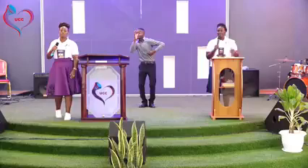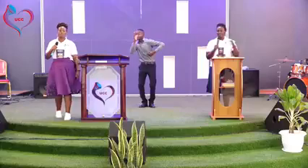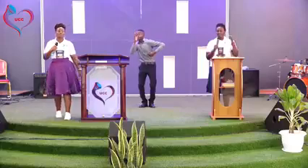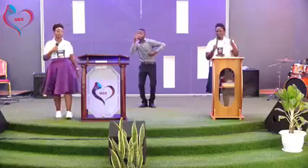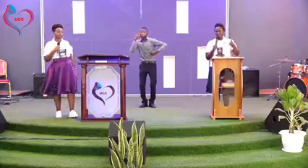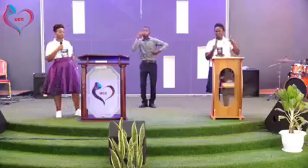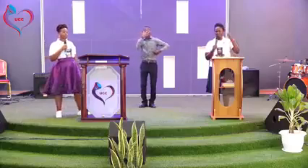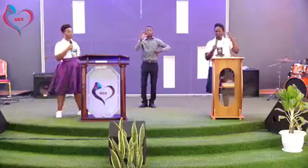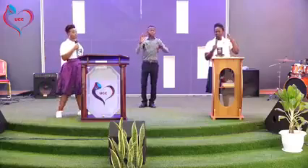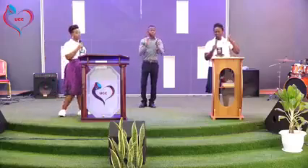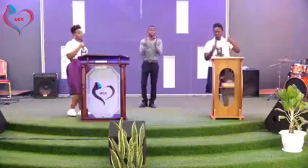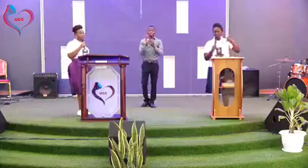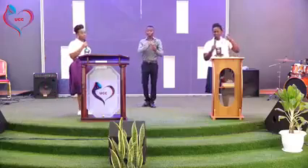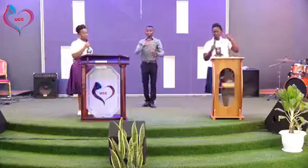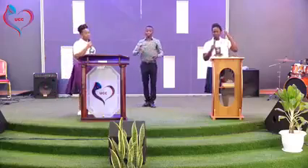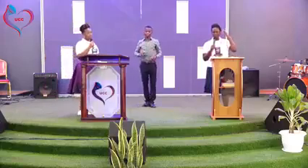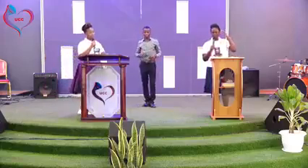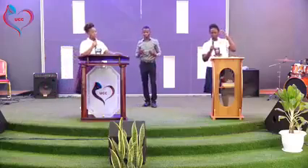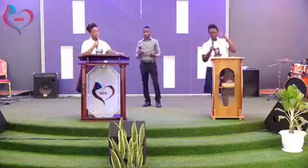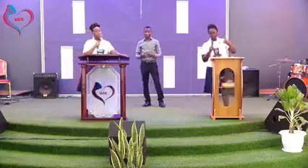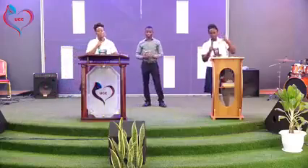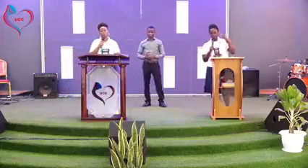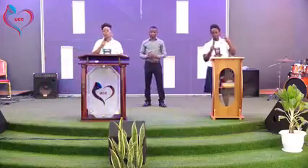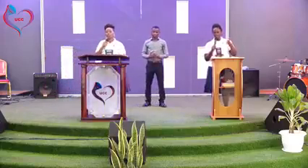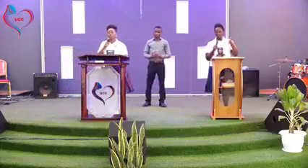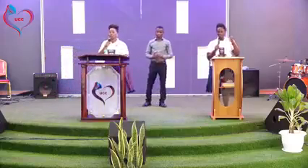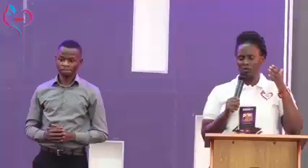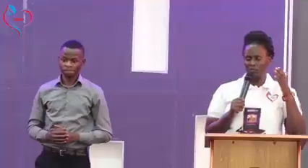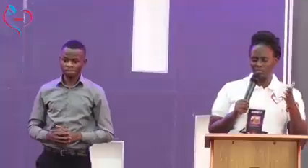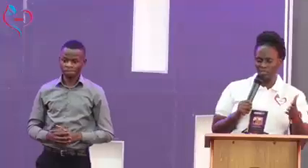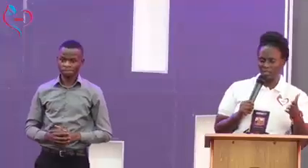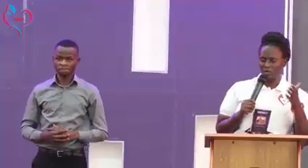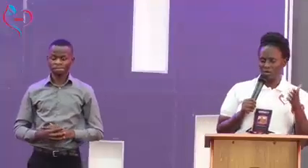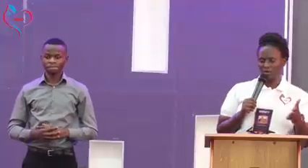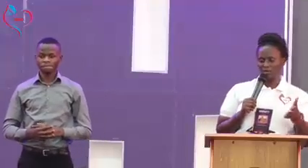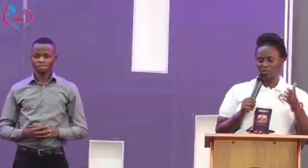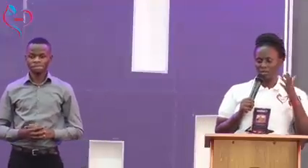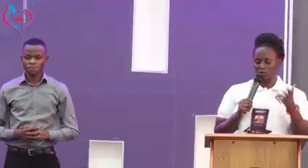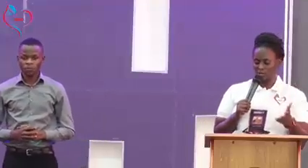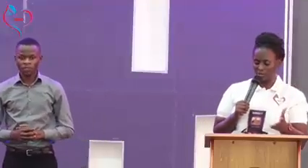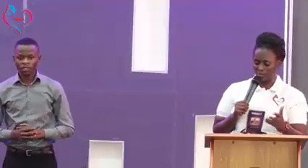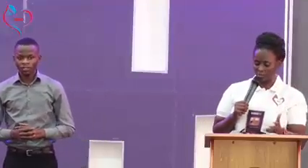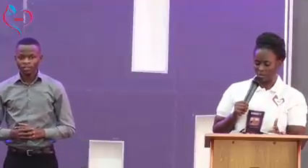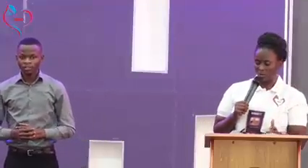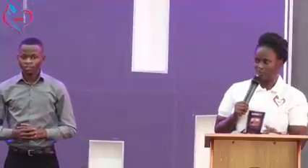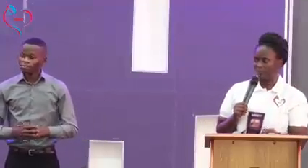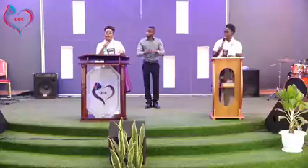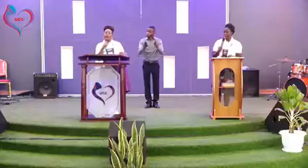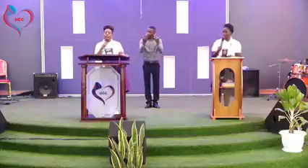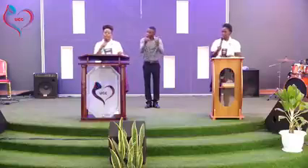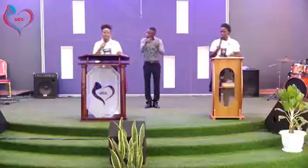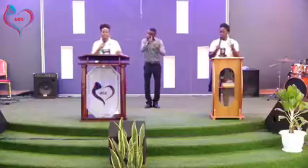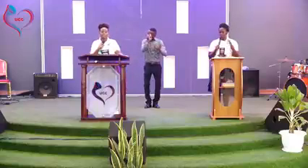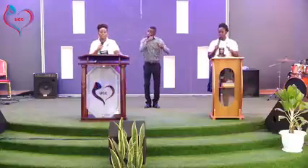Christ. Lekafe abafumitiriza noziba amasogo nofumitiriza ngo laba Christ era no mulaba mutima go. In